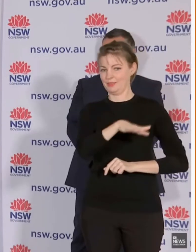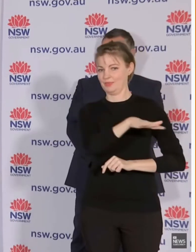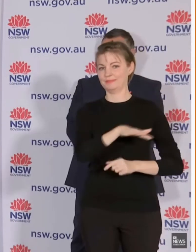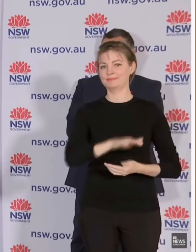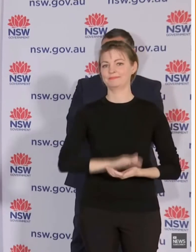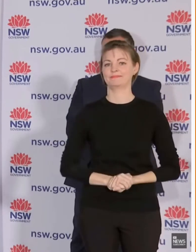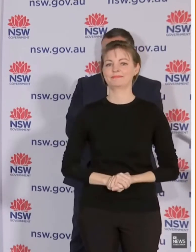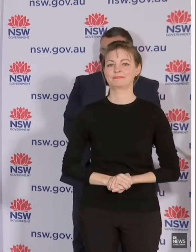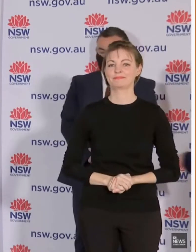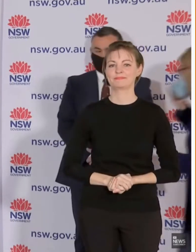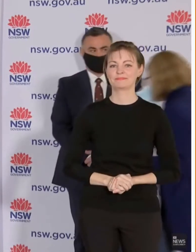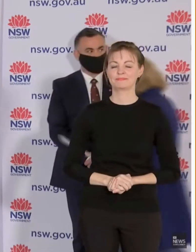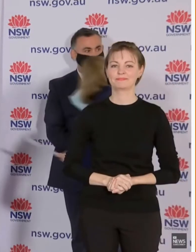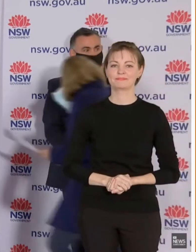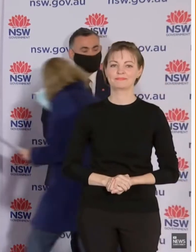much.